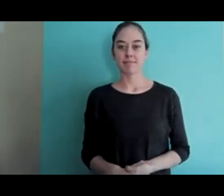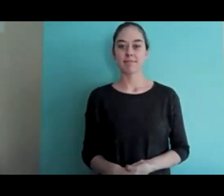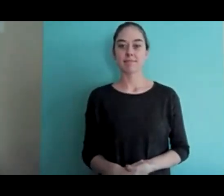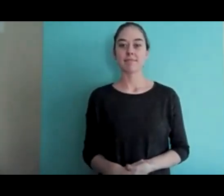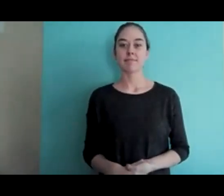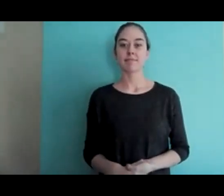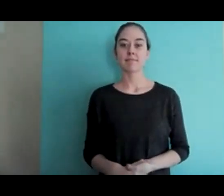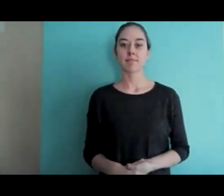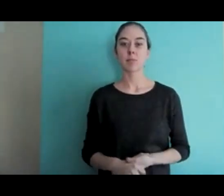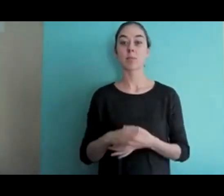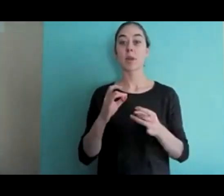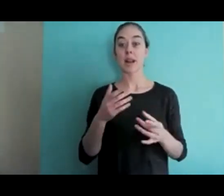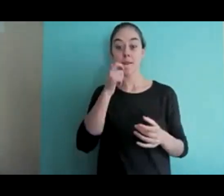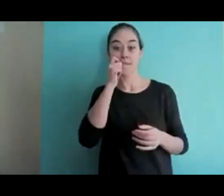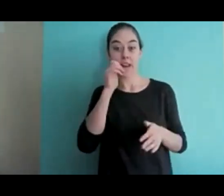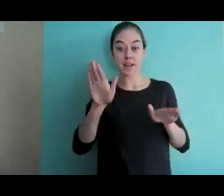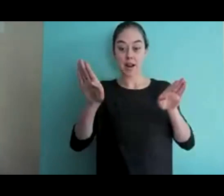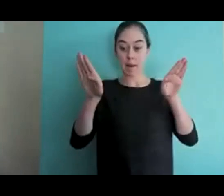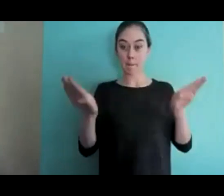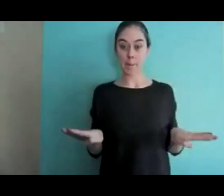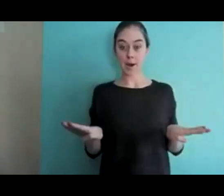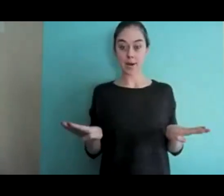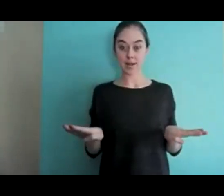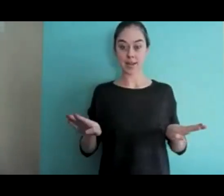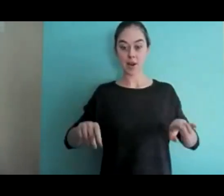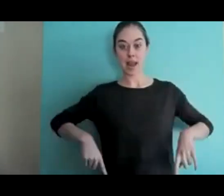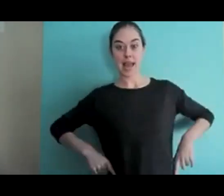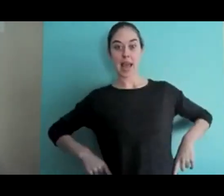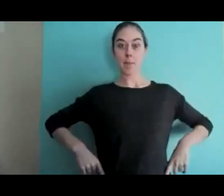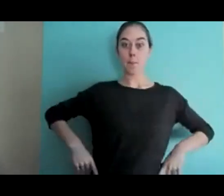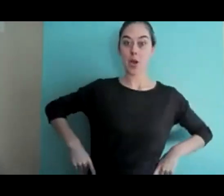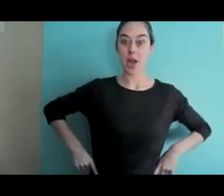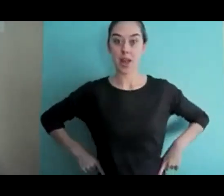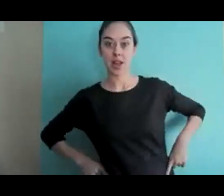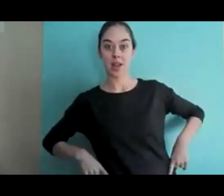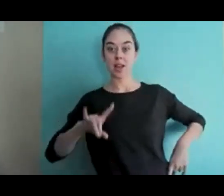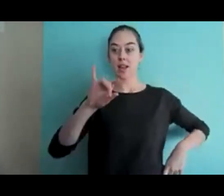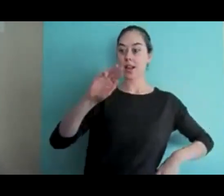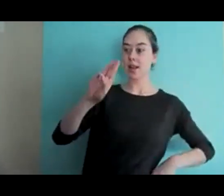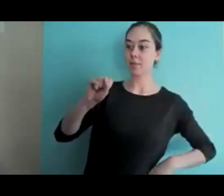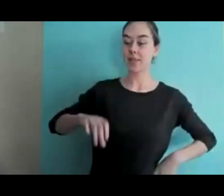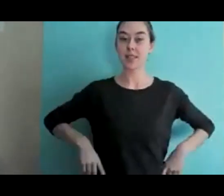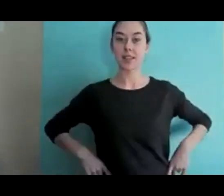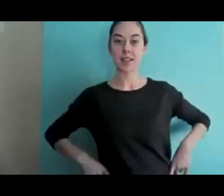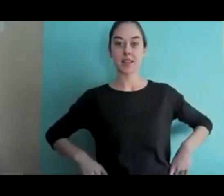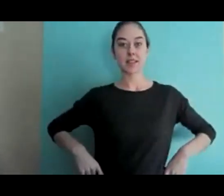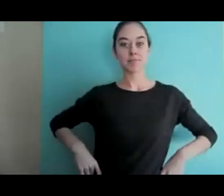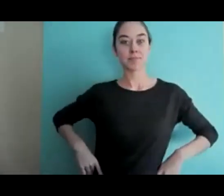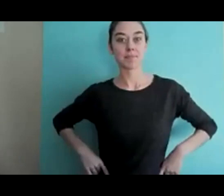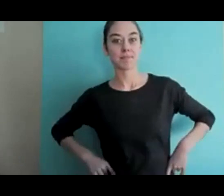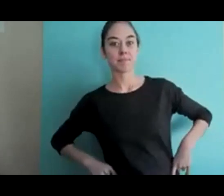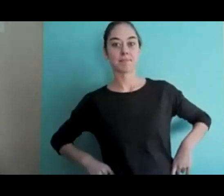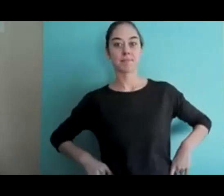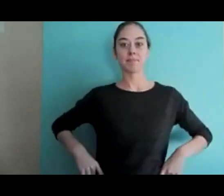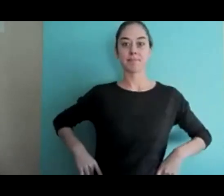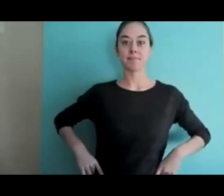Okay, feet apart, let's roll out the hips. Nice and easy. We're just loosening